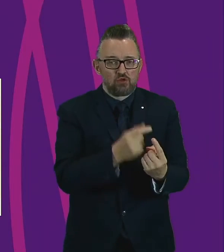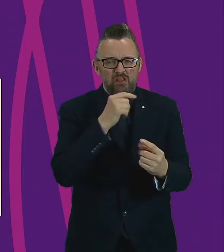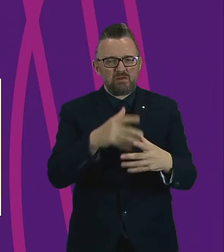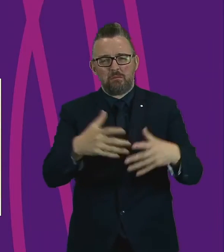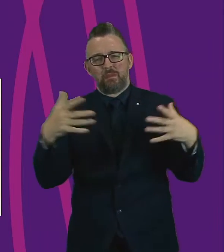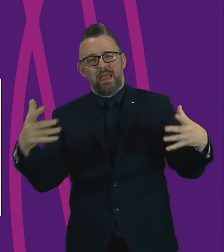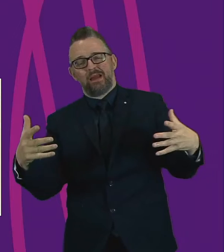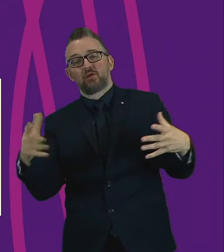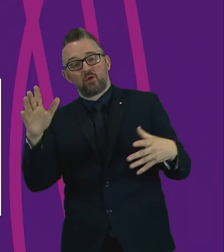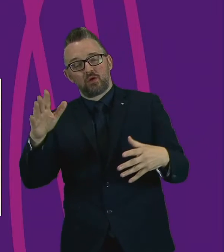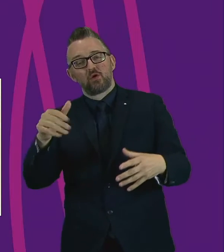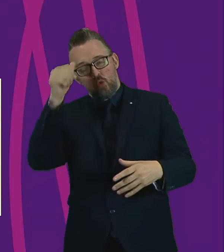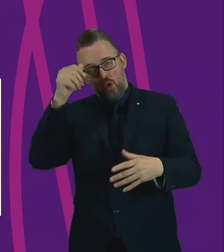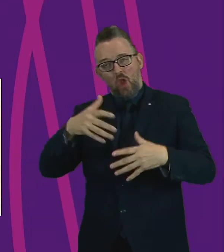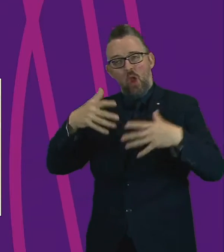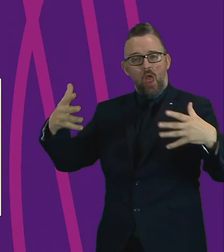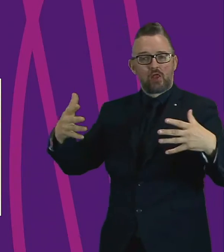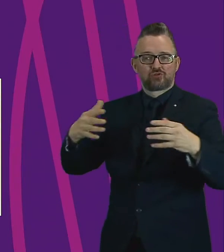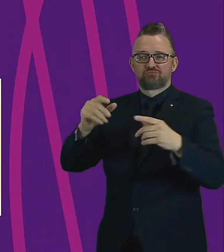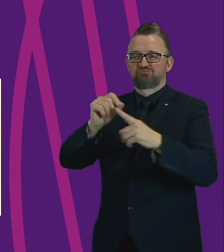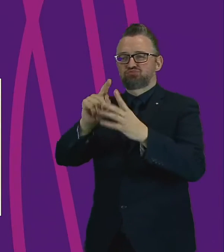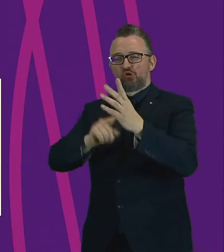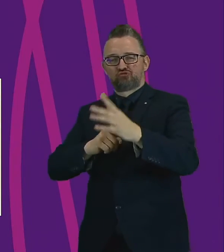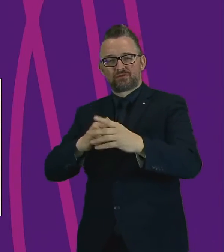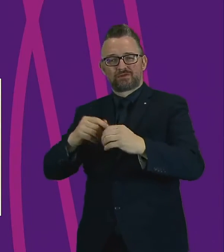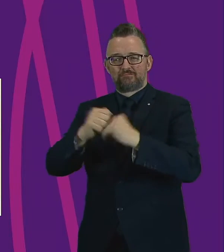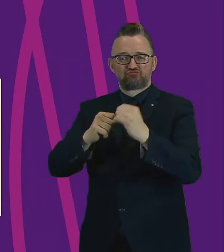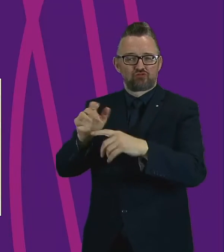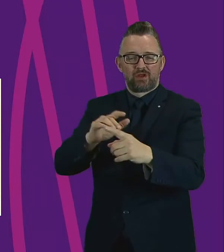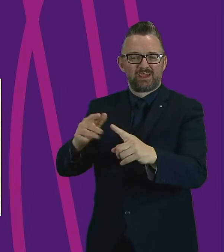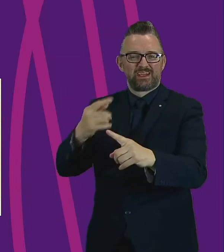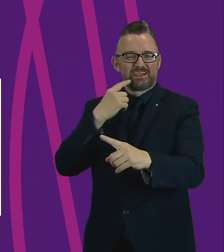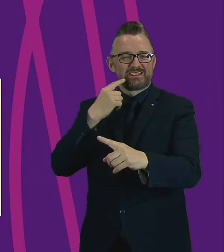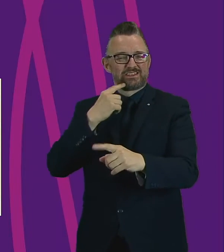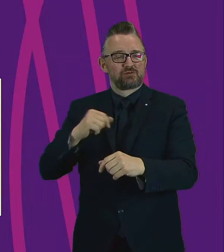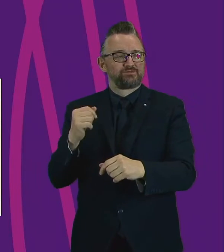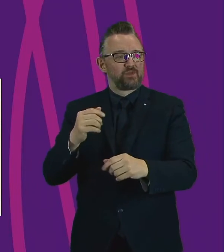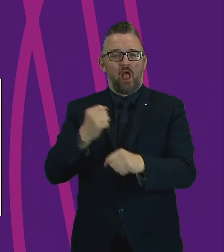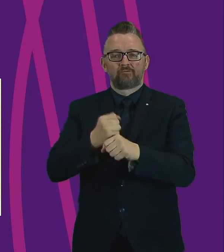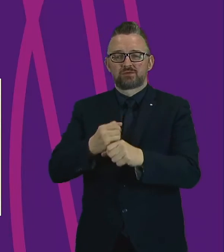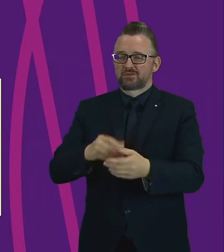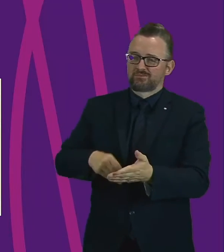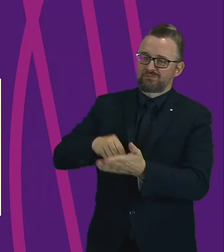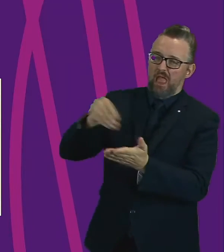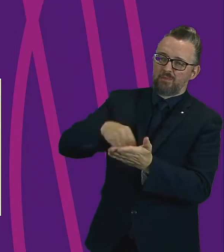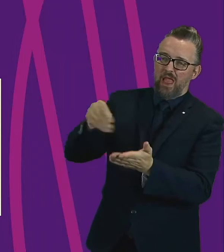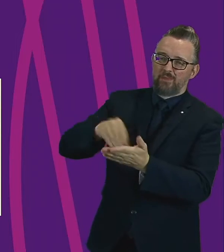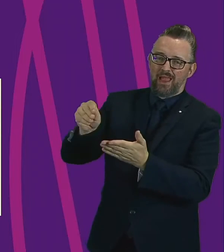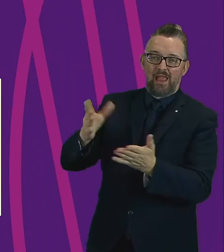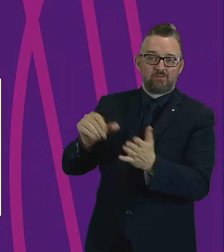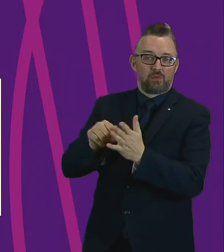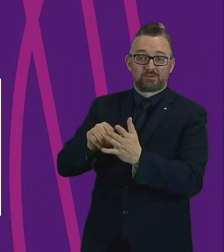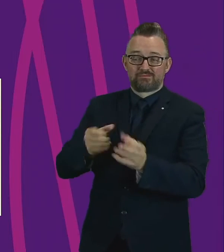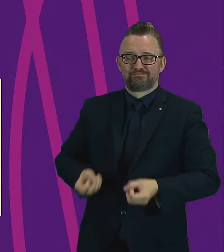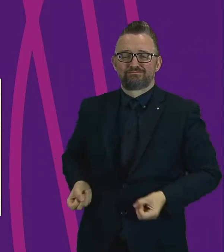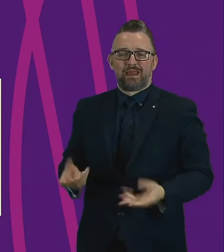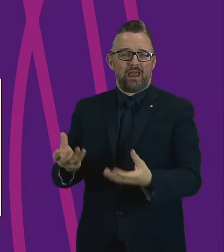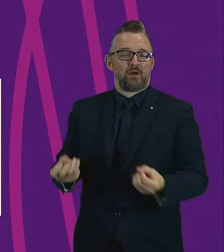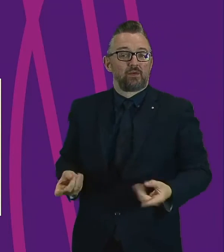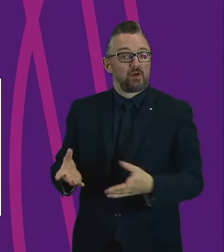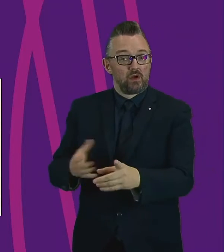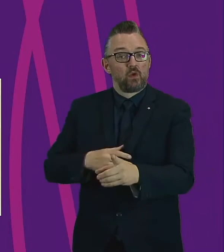all know how large infrastructure projects are often the easiest route for governments to spend their way out of difficulties. And unfortunately, we all